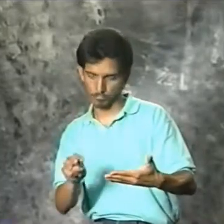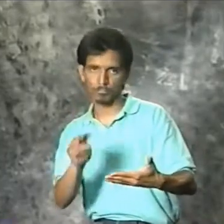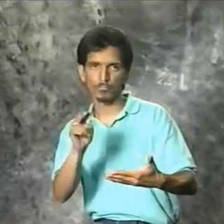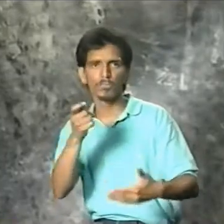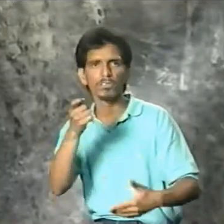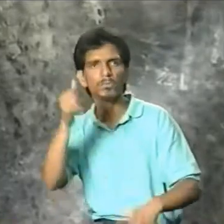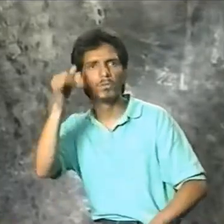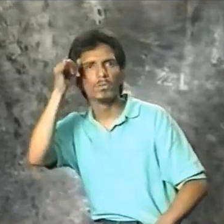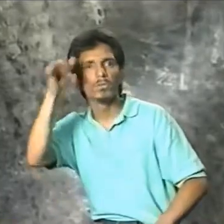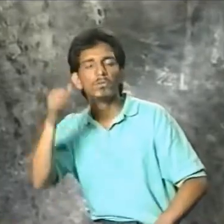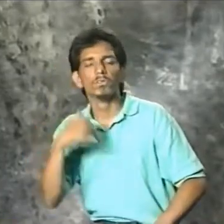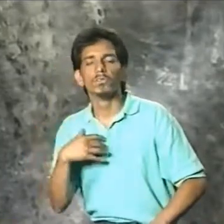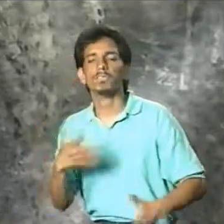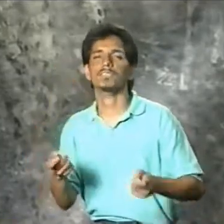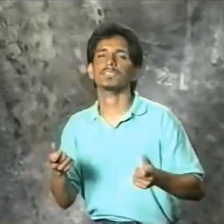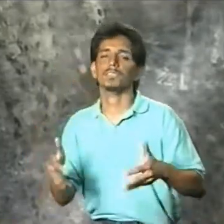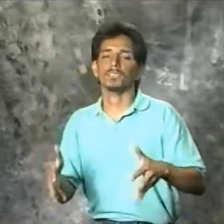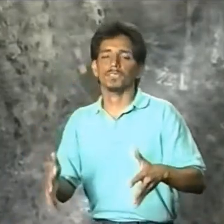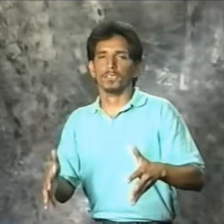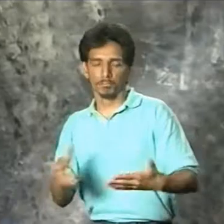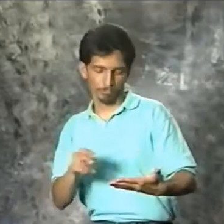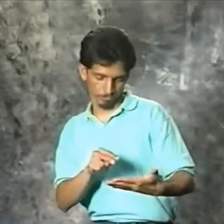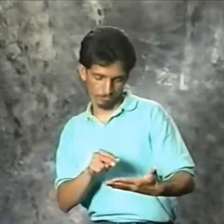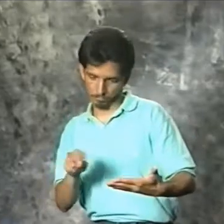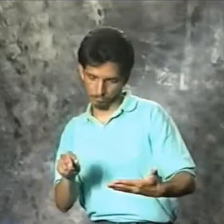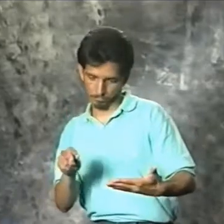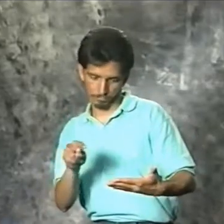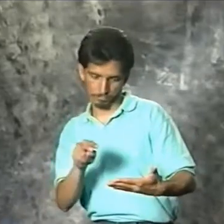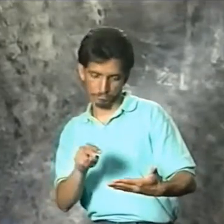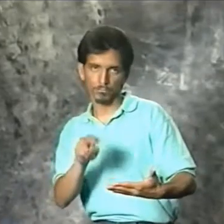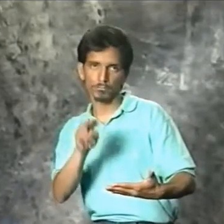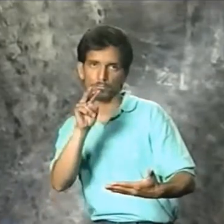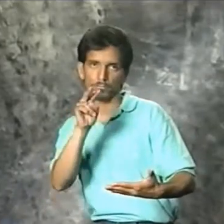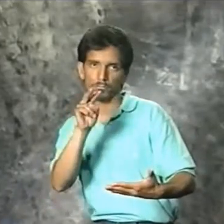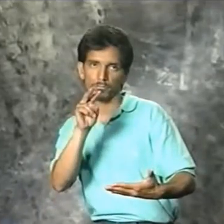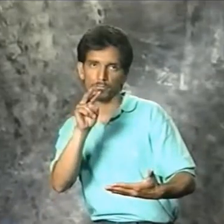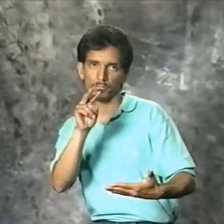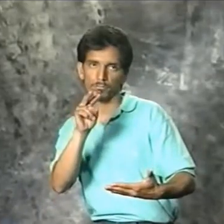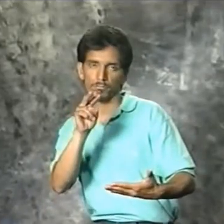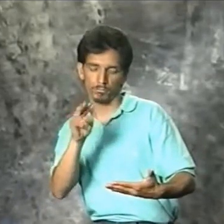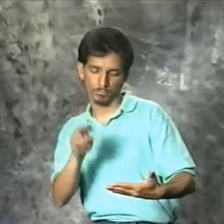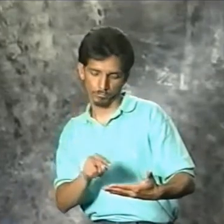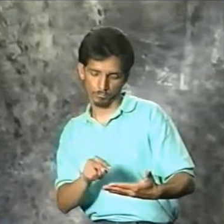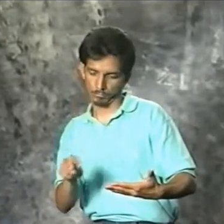at me, looked at the documentation again, and it took forever. I was so nervous. They kept glancing at